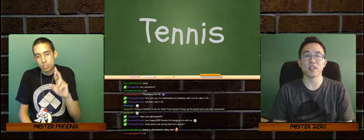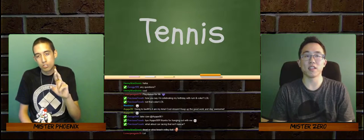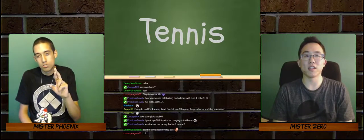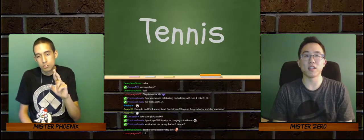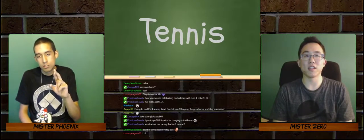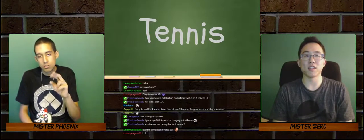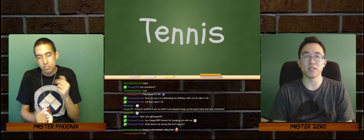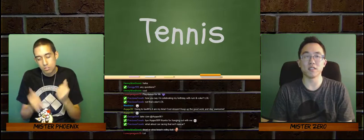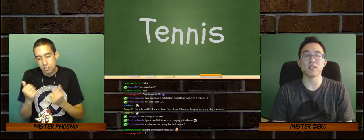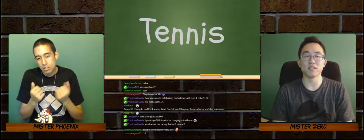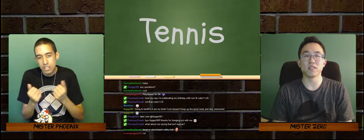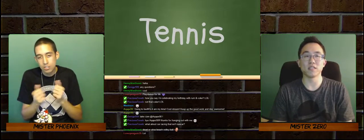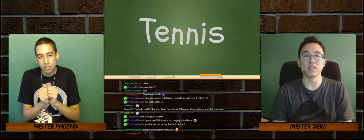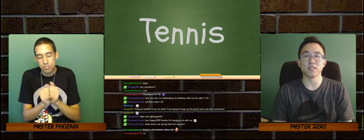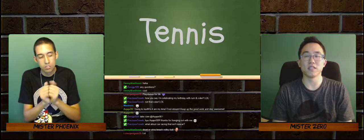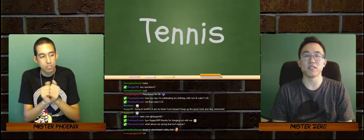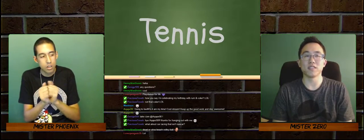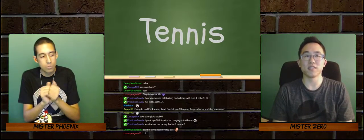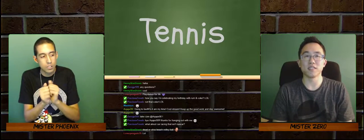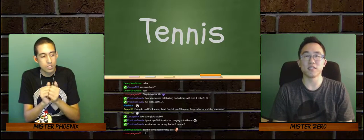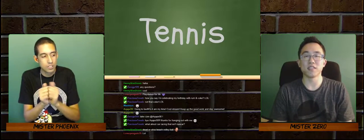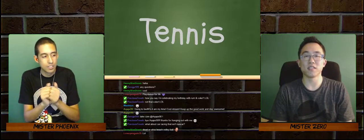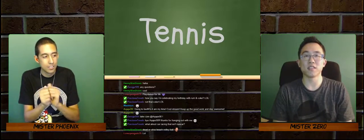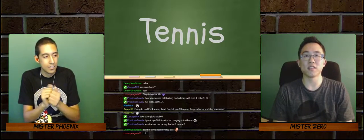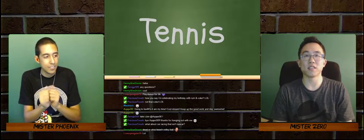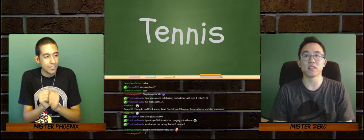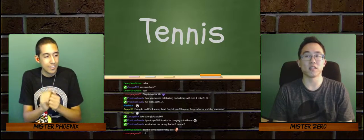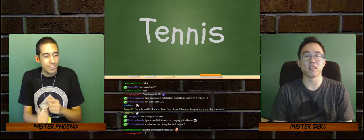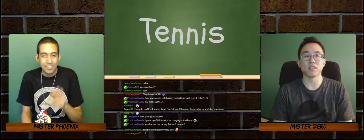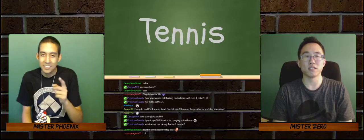NASCAR. NASCAR. Car racing.